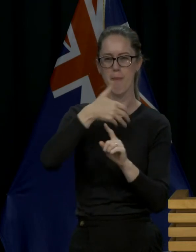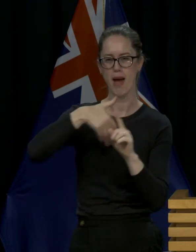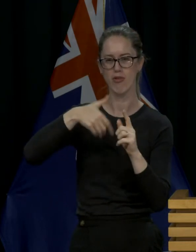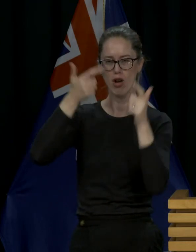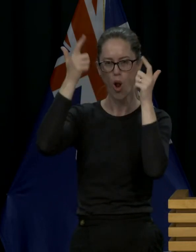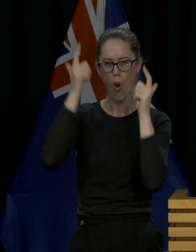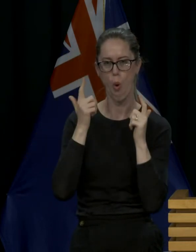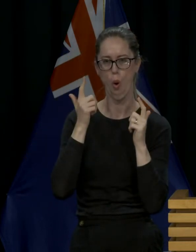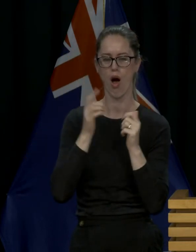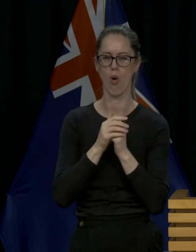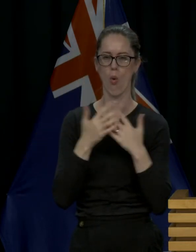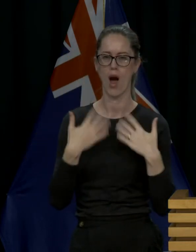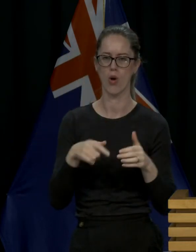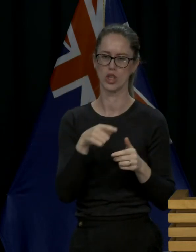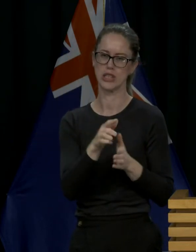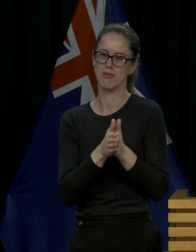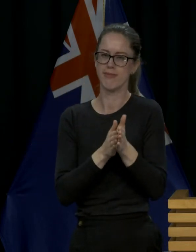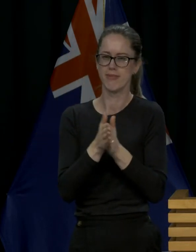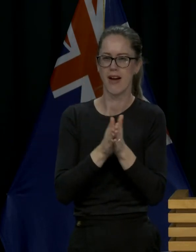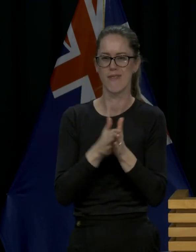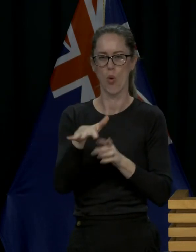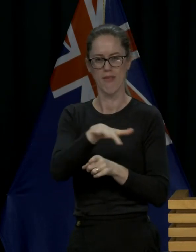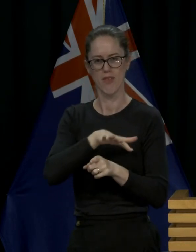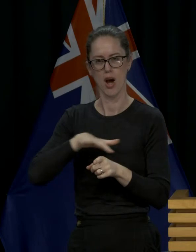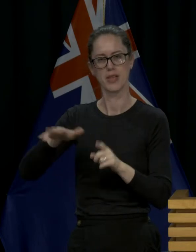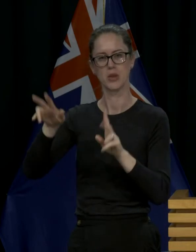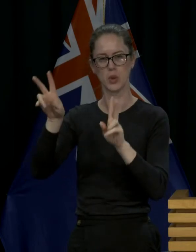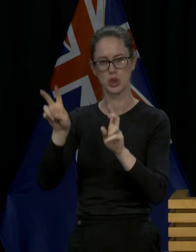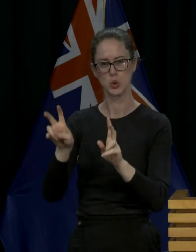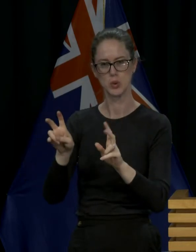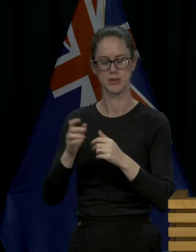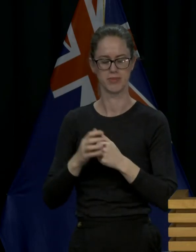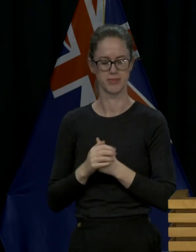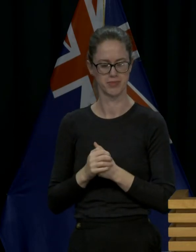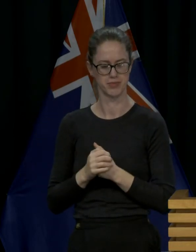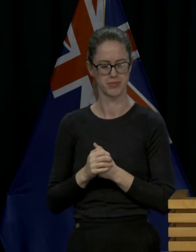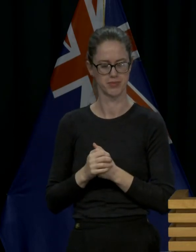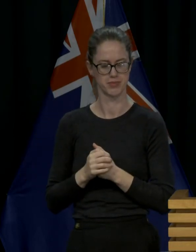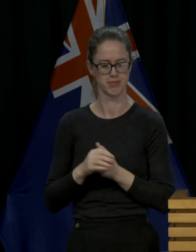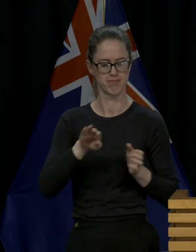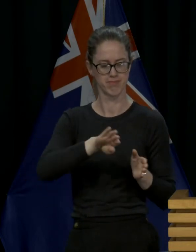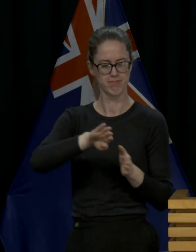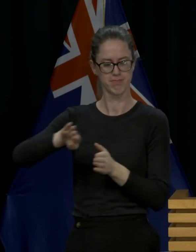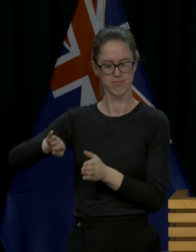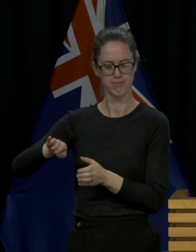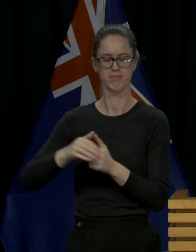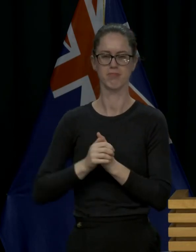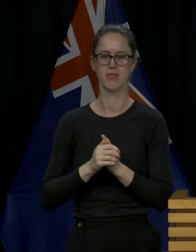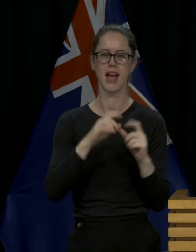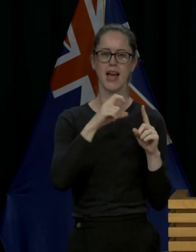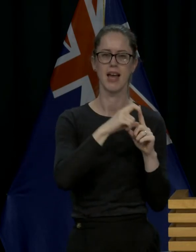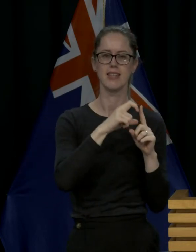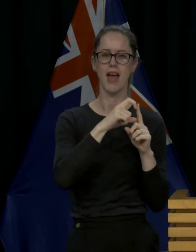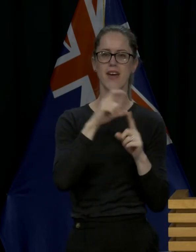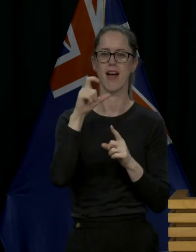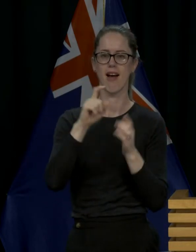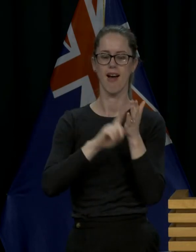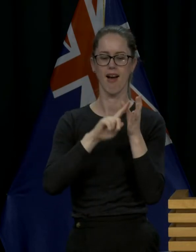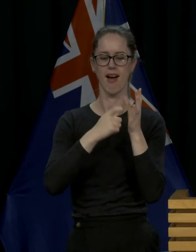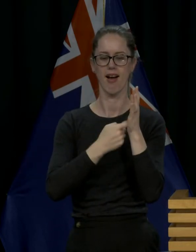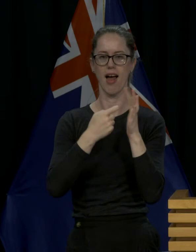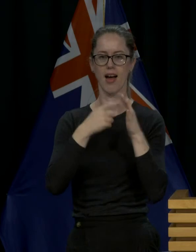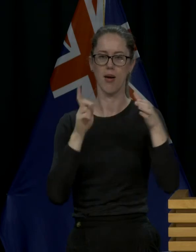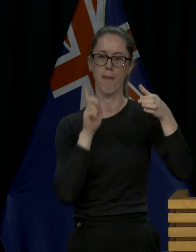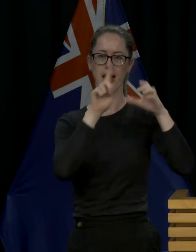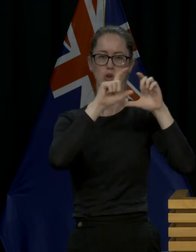law and huge enthusiasm for environmental issues. David Clark re-enters